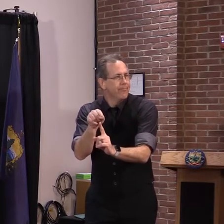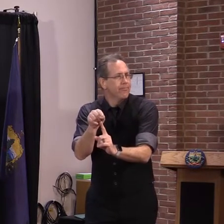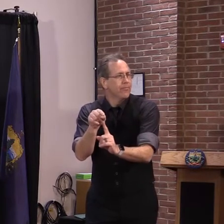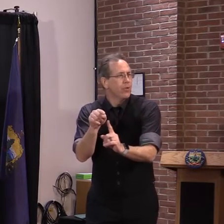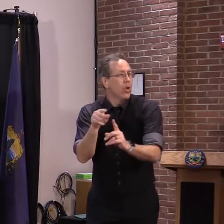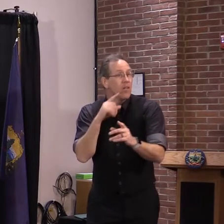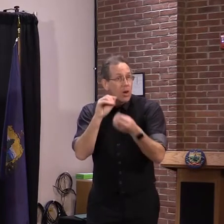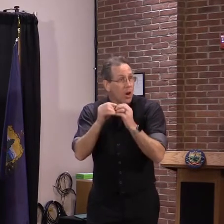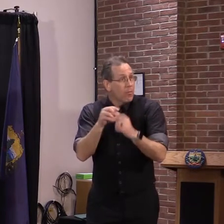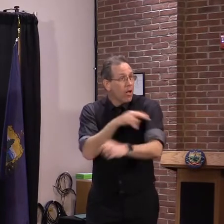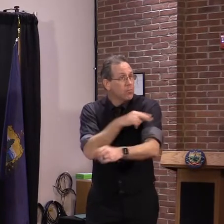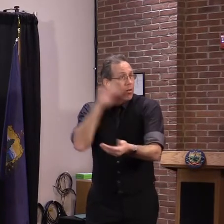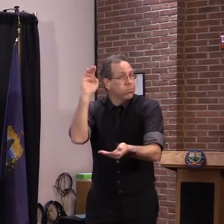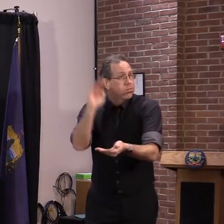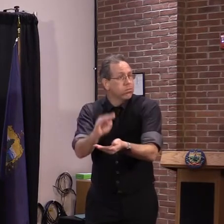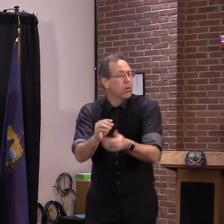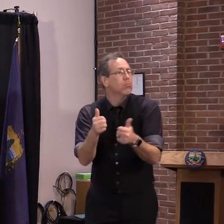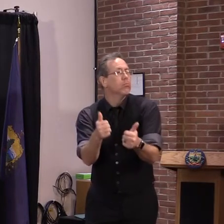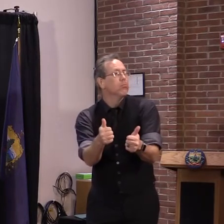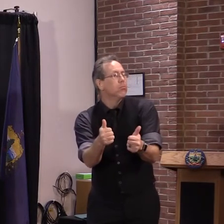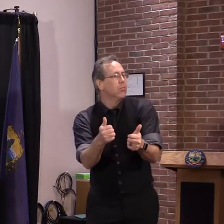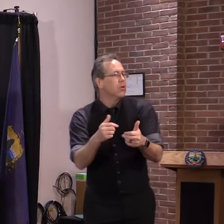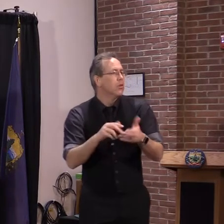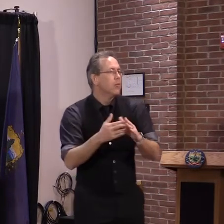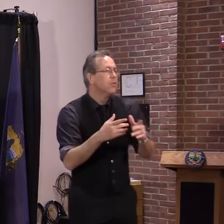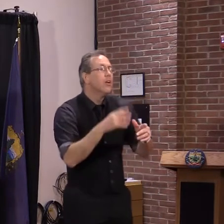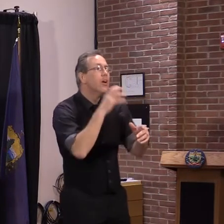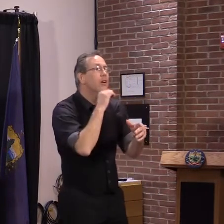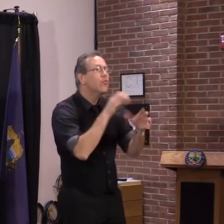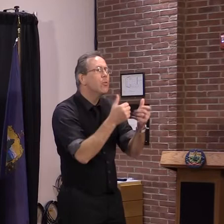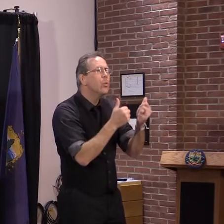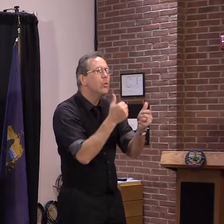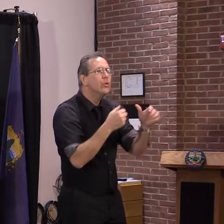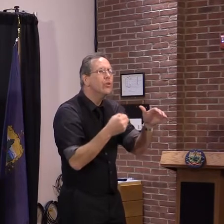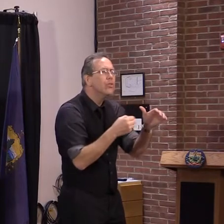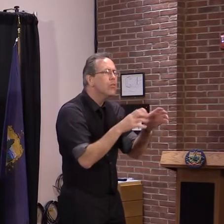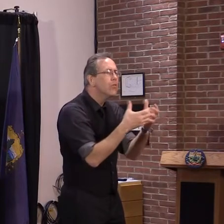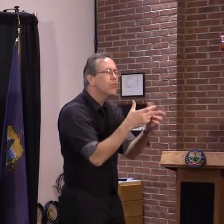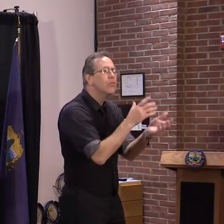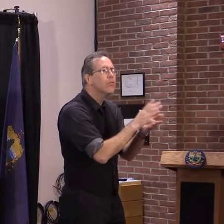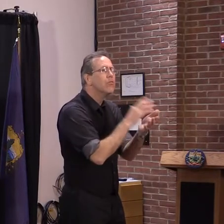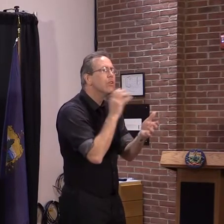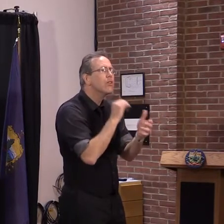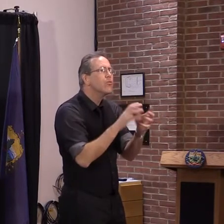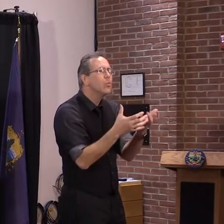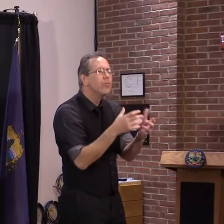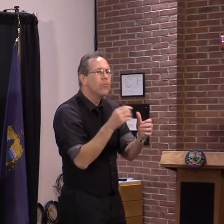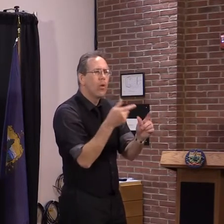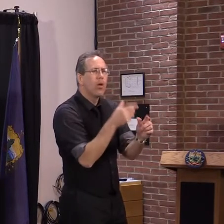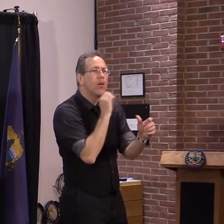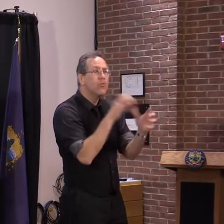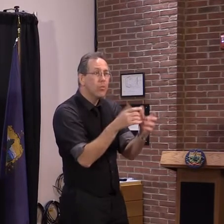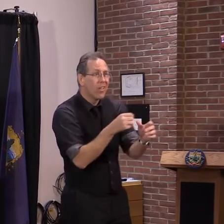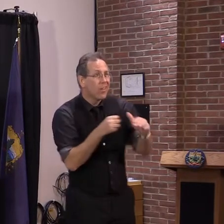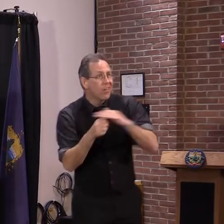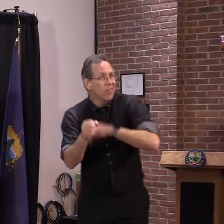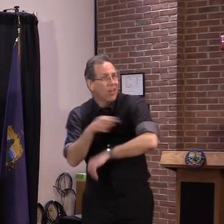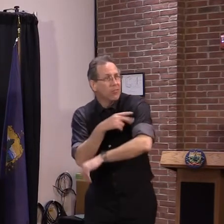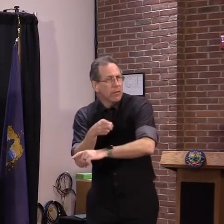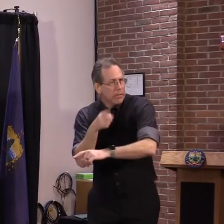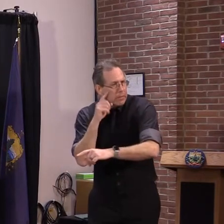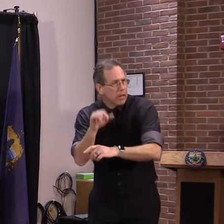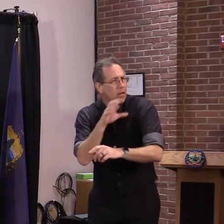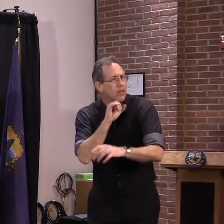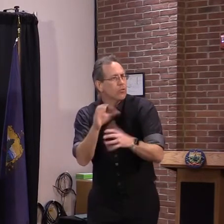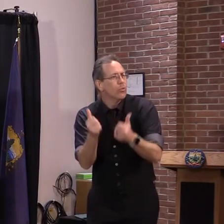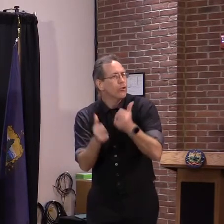keep track of the age groups, maybe not the schools, but we keep track of the age groups from 0